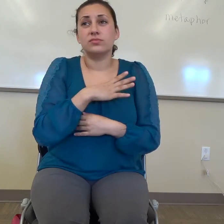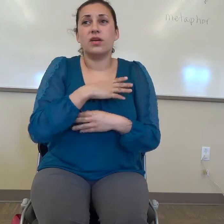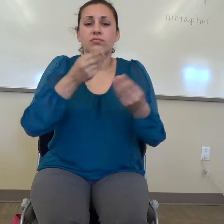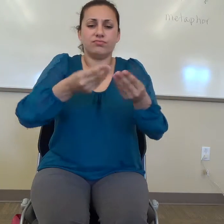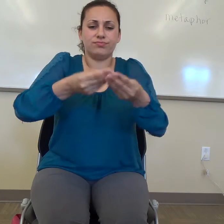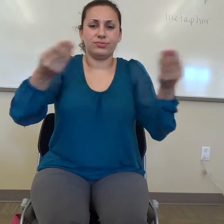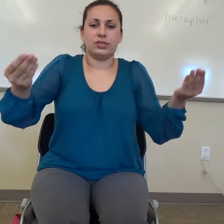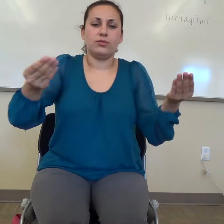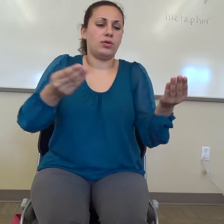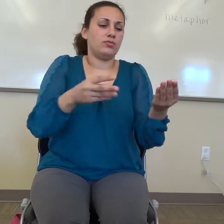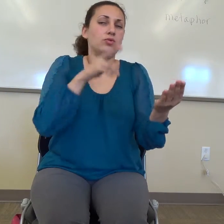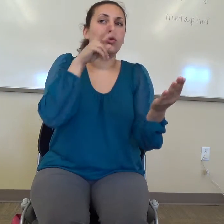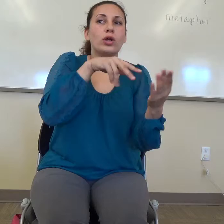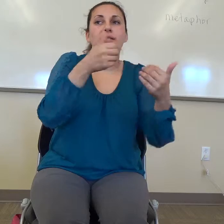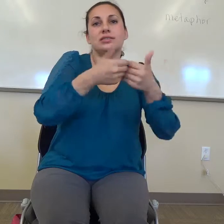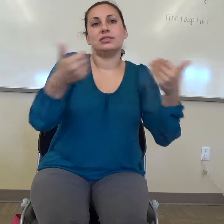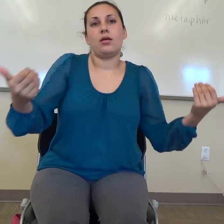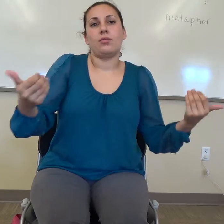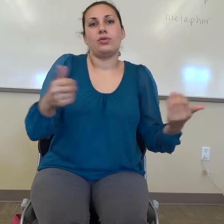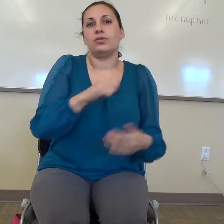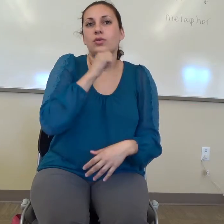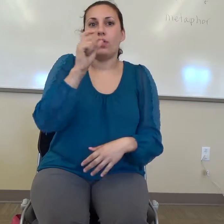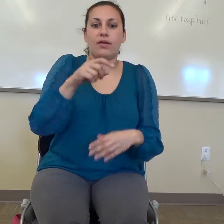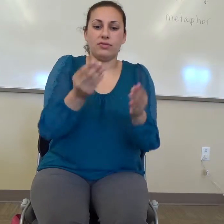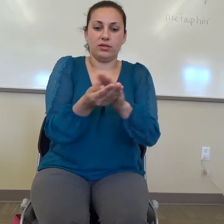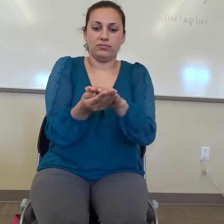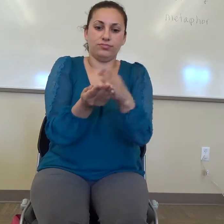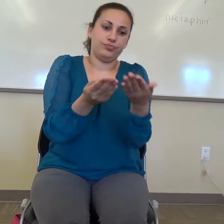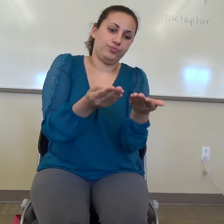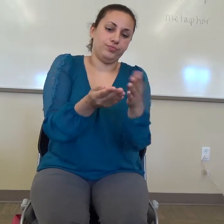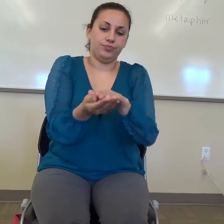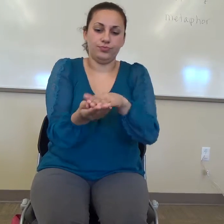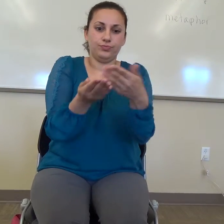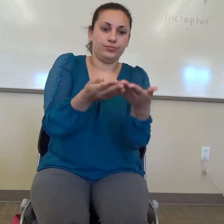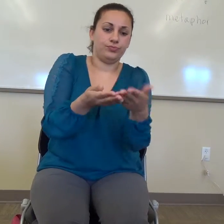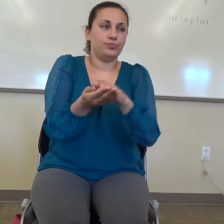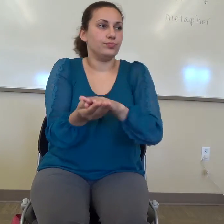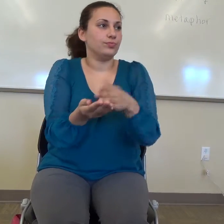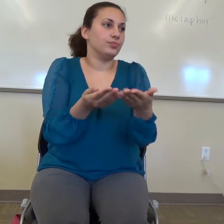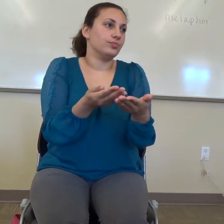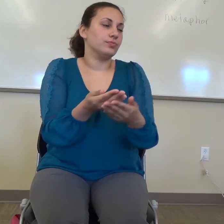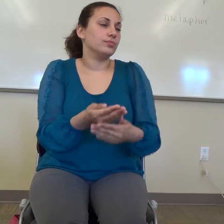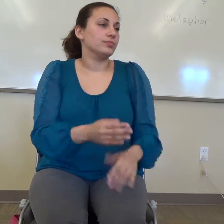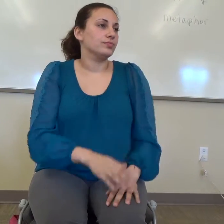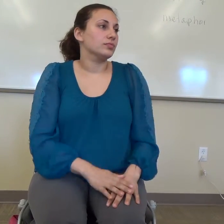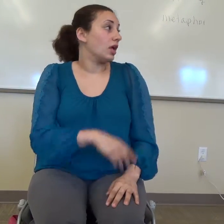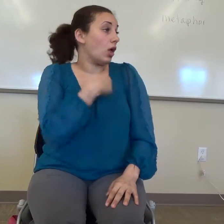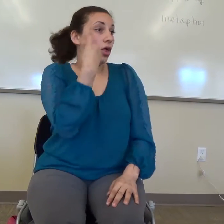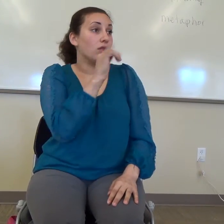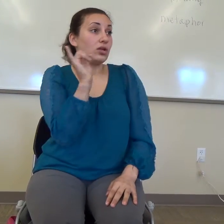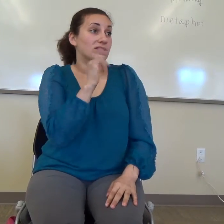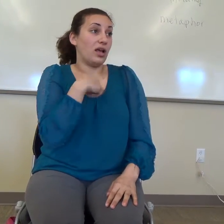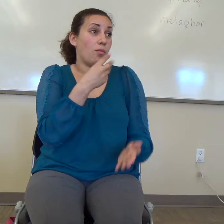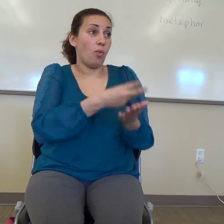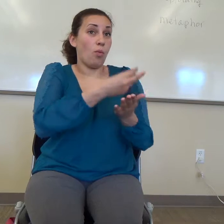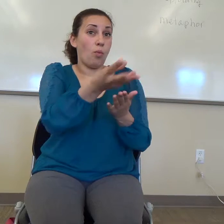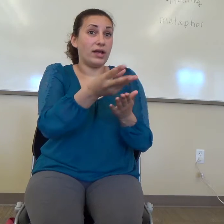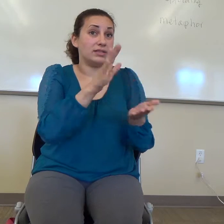look. So you don't have to keep going like this. That's one of the reasons it looks like I'm wasting paper because I do it on one side,